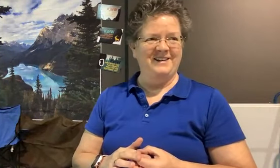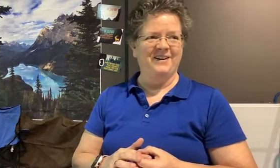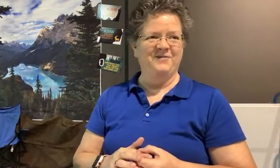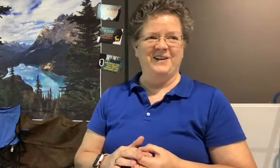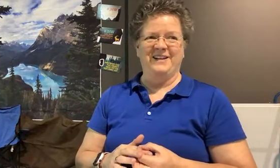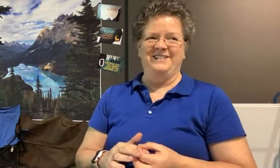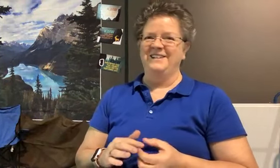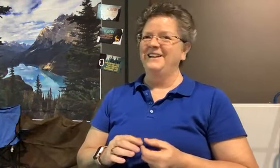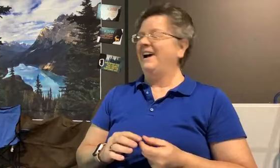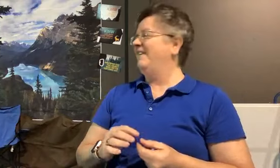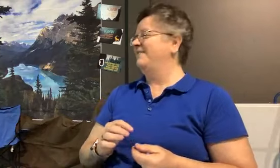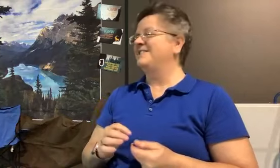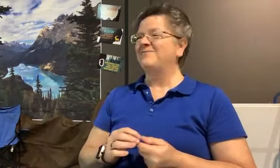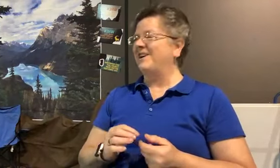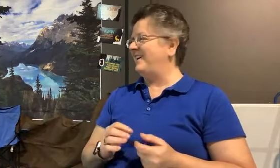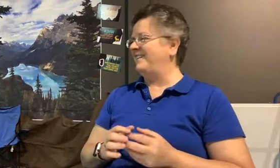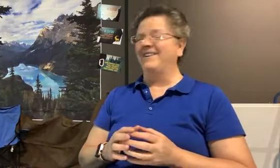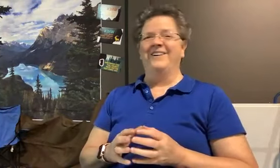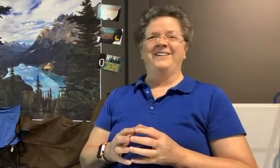stuff, because I was praying going,